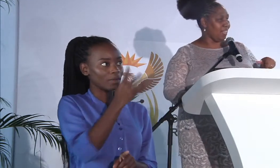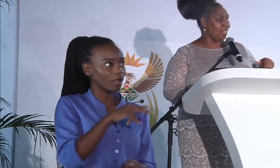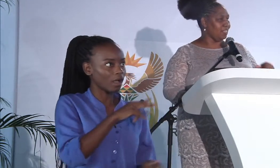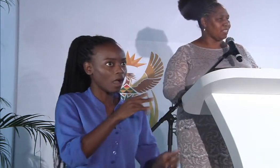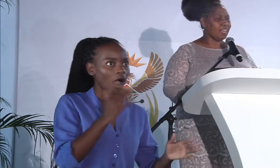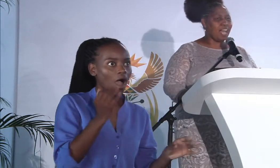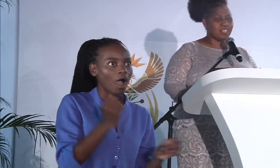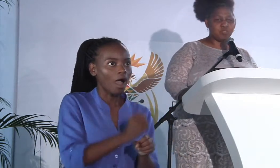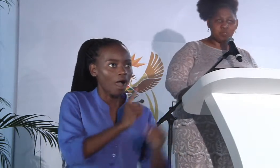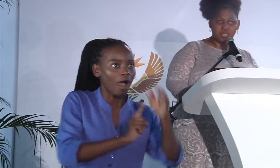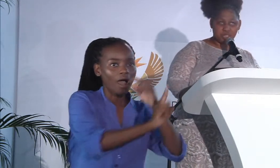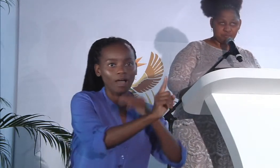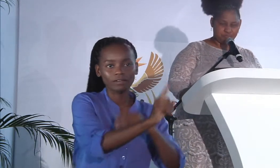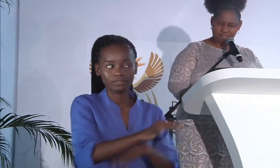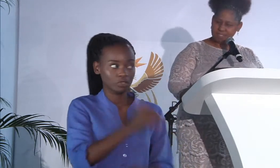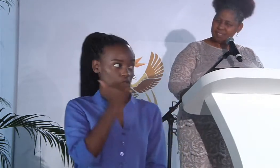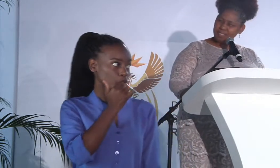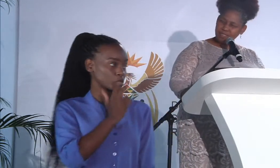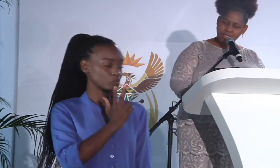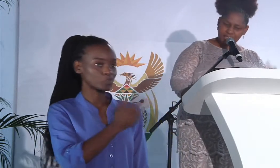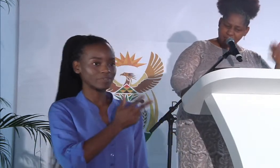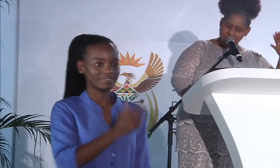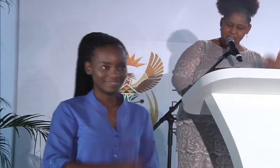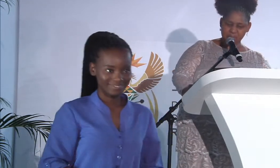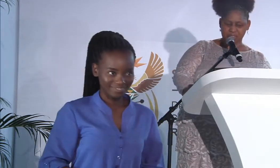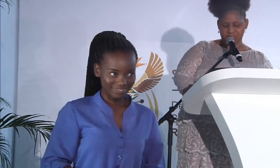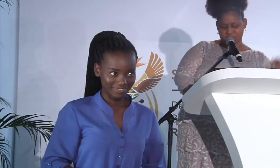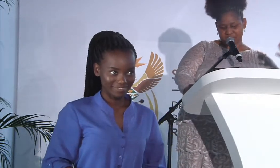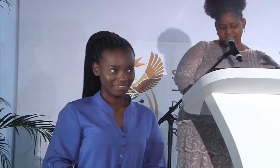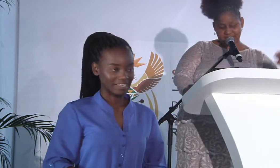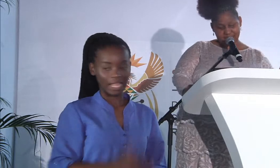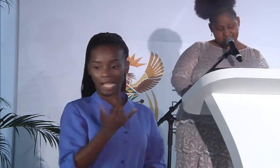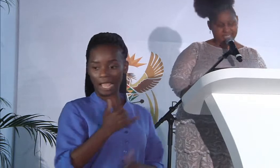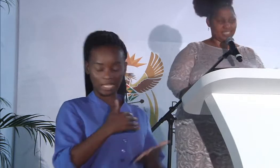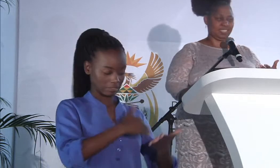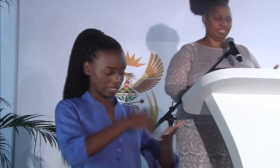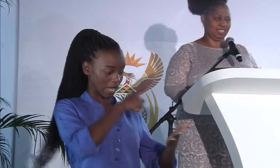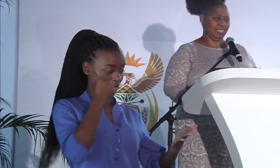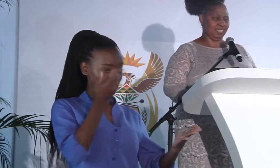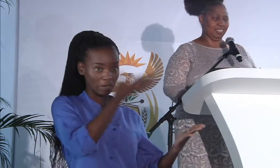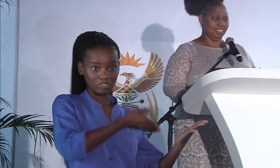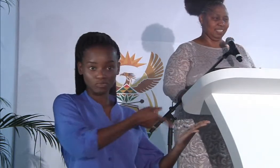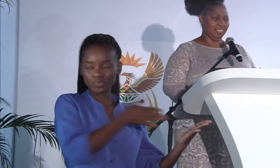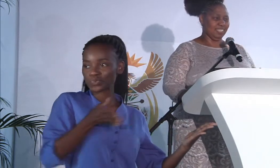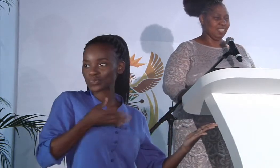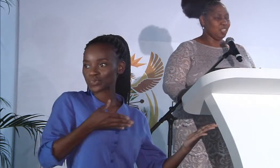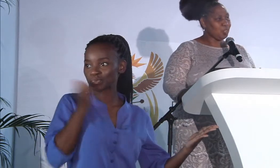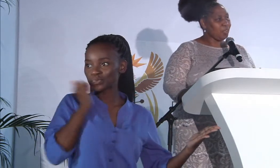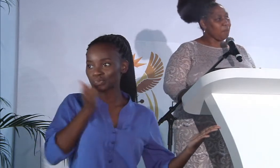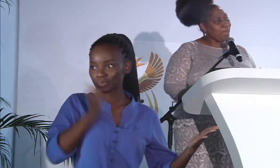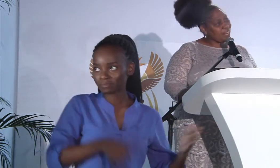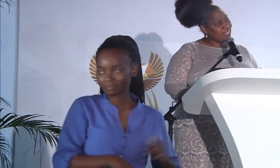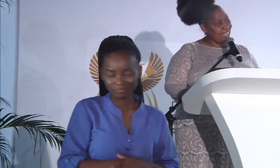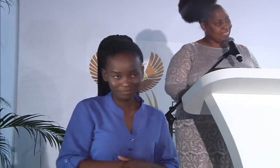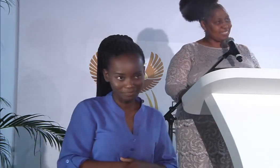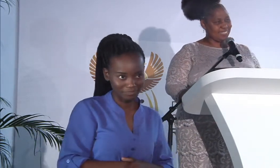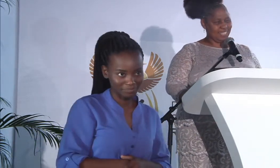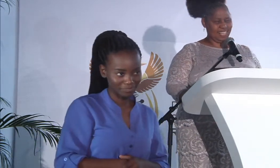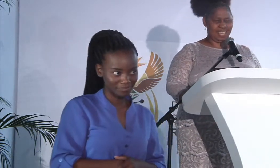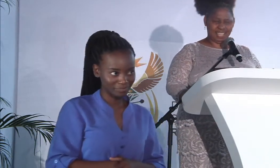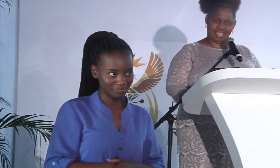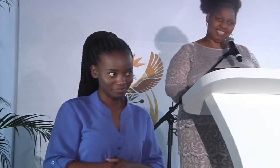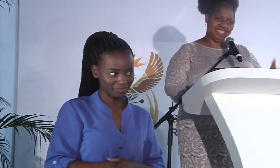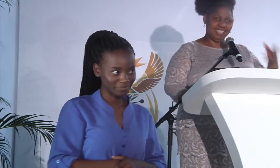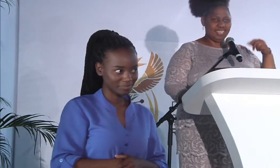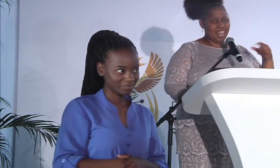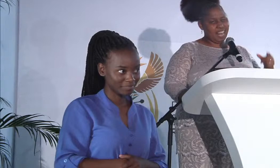and then it's like, sorry chief, it looks like your name is not on the list. So paradise,